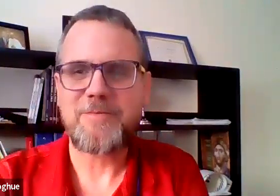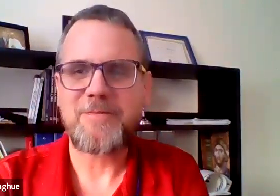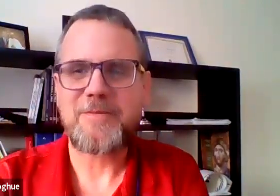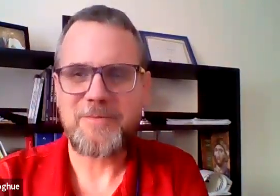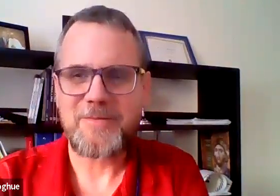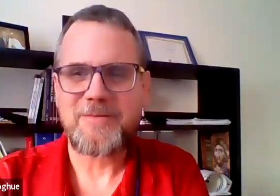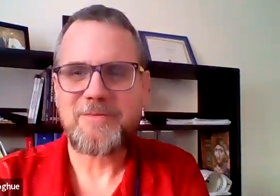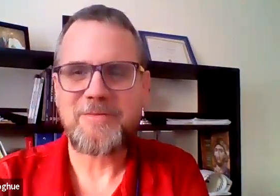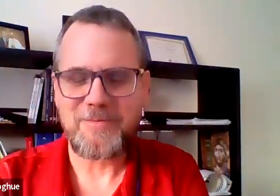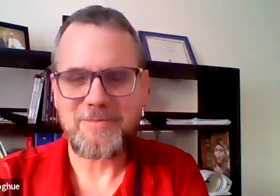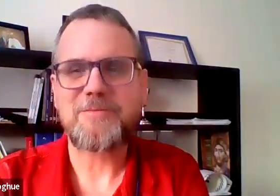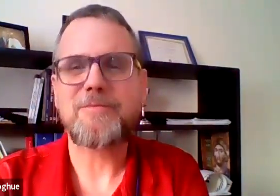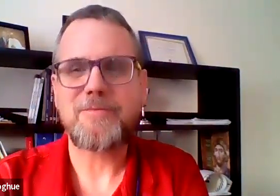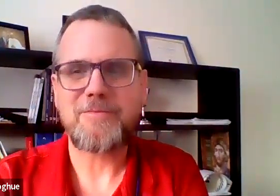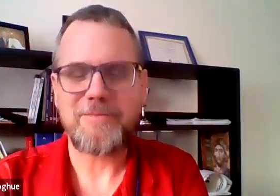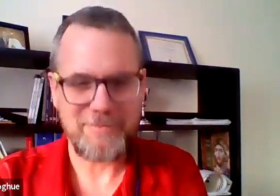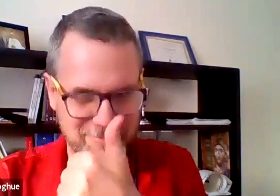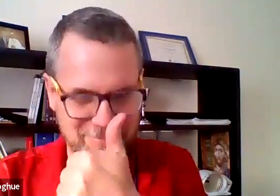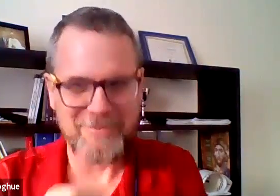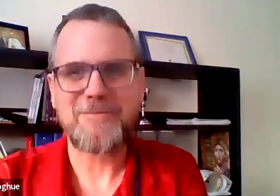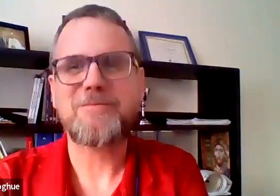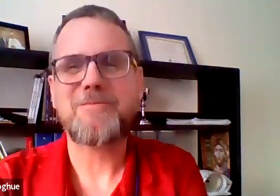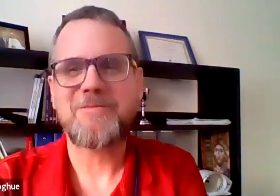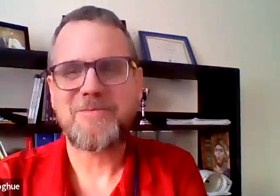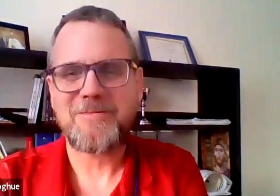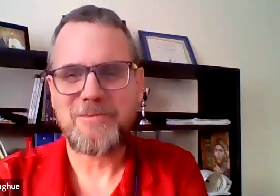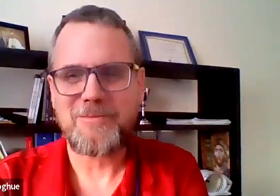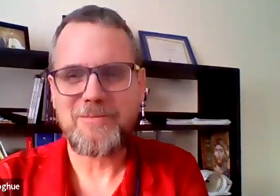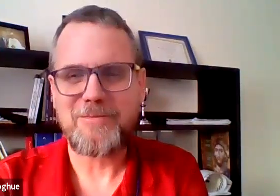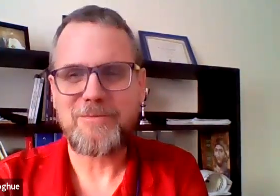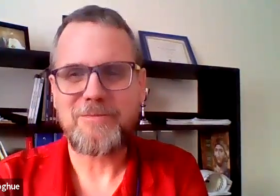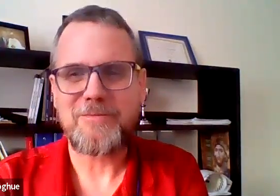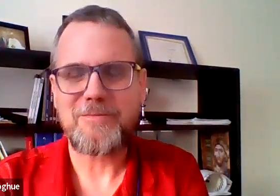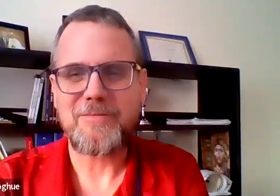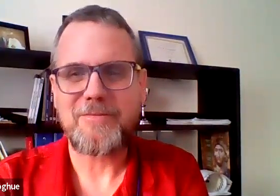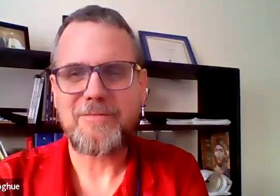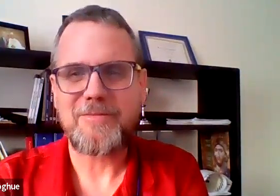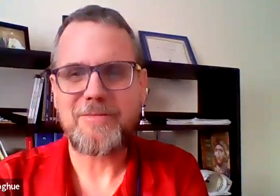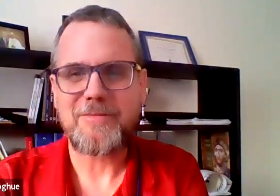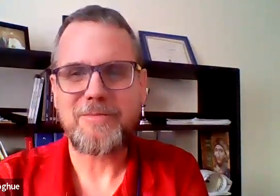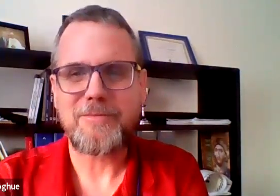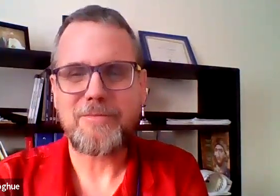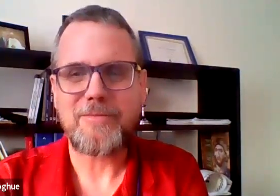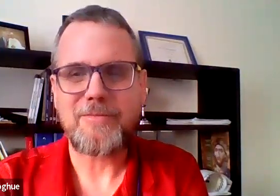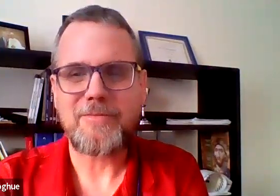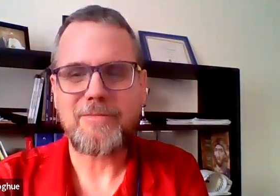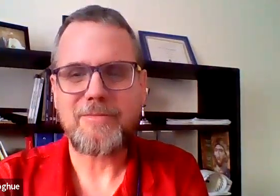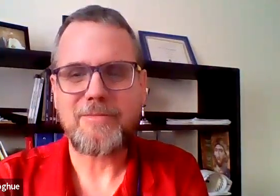Okay, that was very good. That was very creative. Very, very creative. We're gonna take the spotlight off you, dude. Okay,